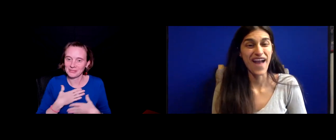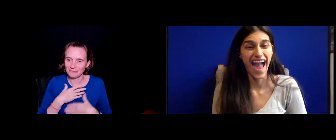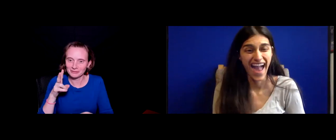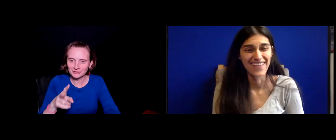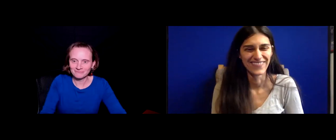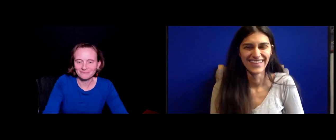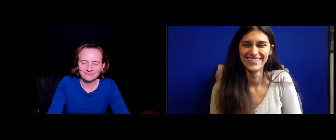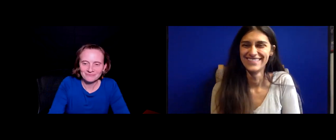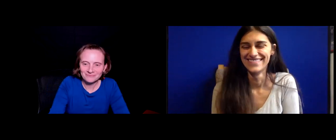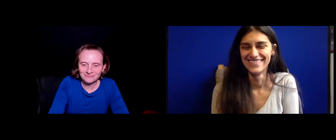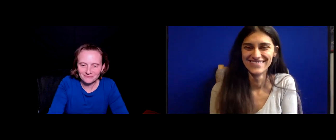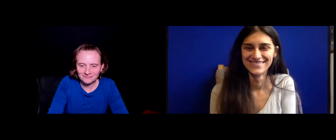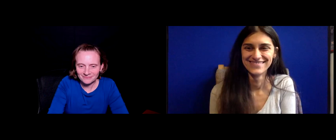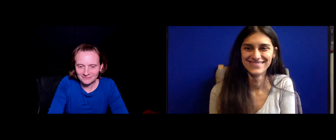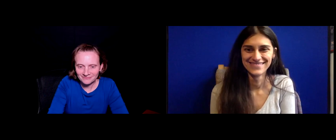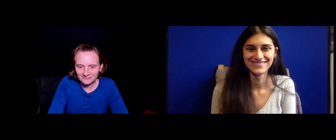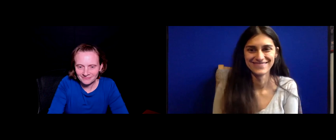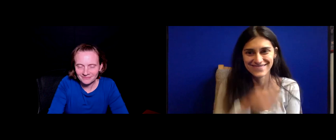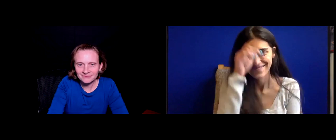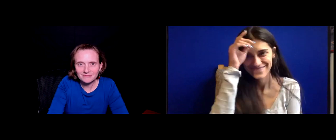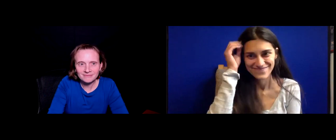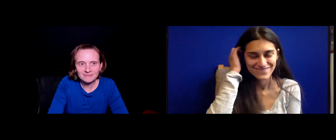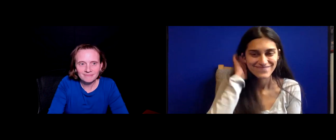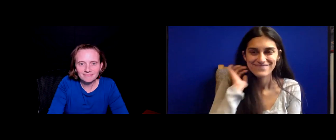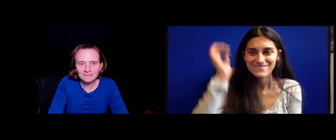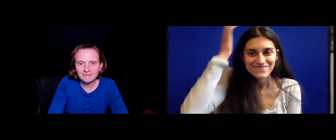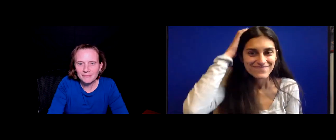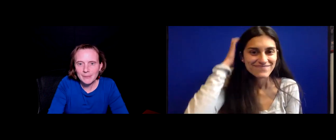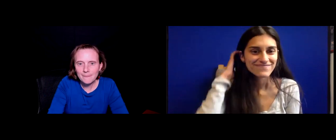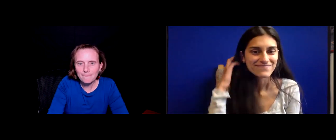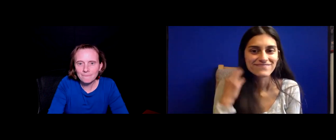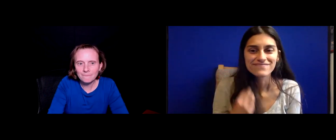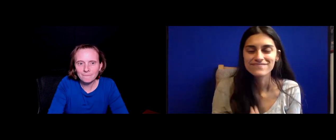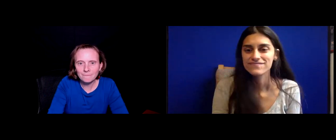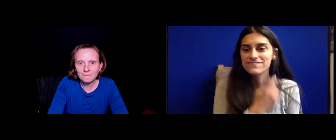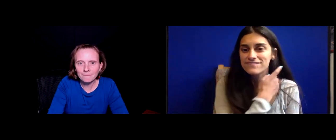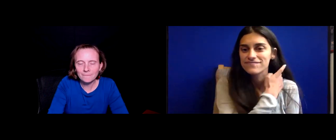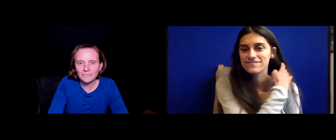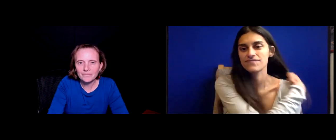high school. So please enjoy. Again, no voice interpretation.